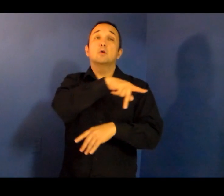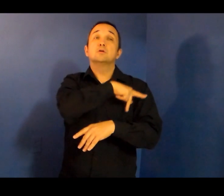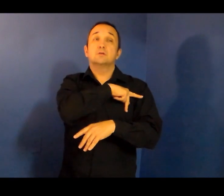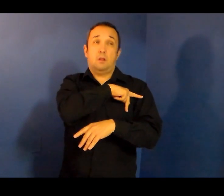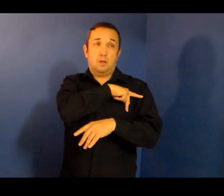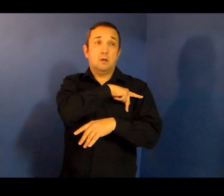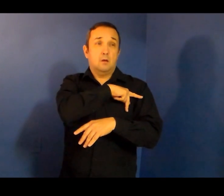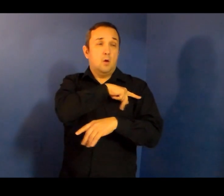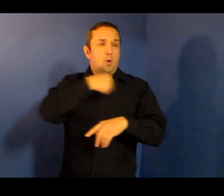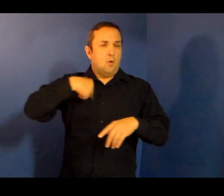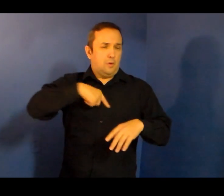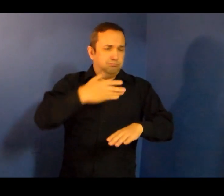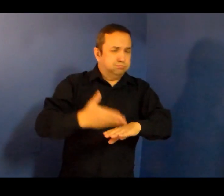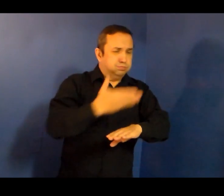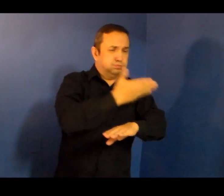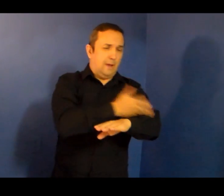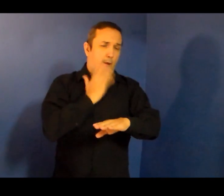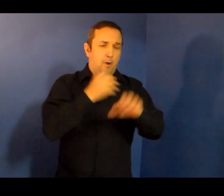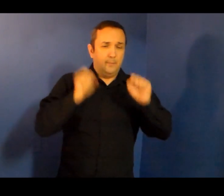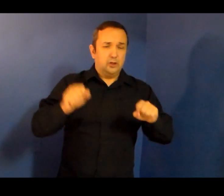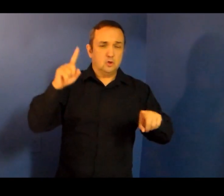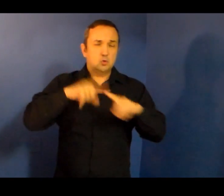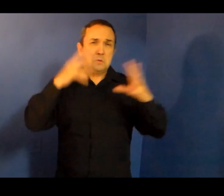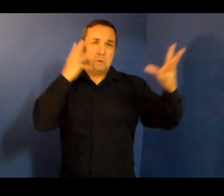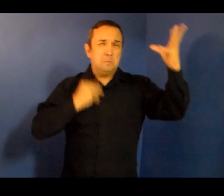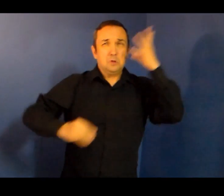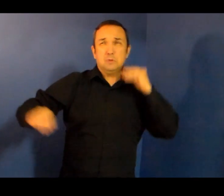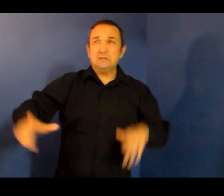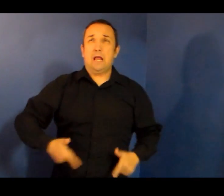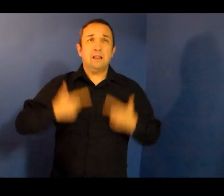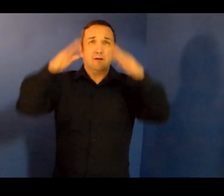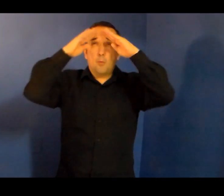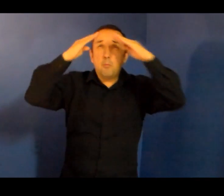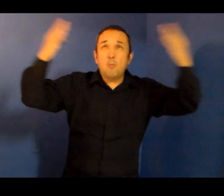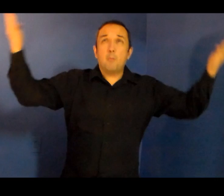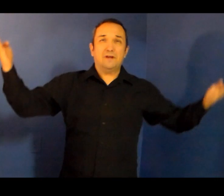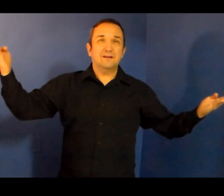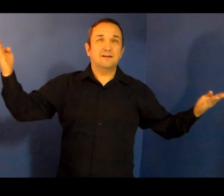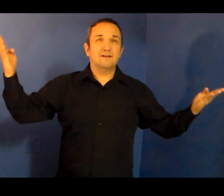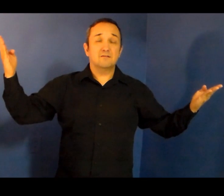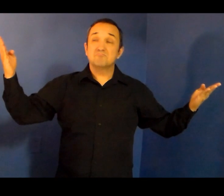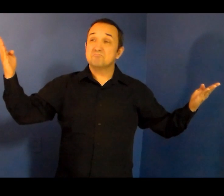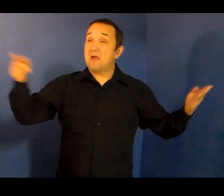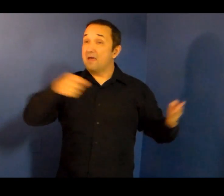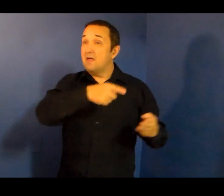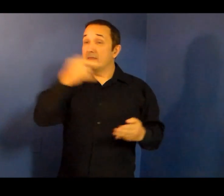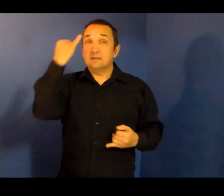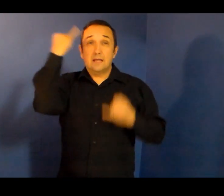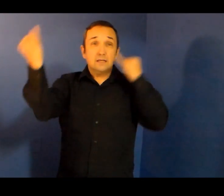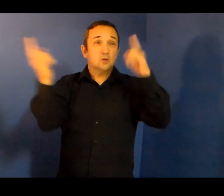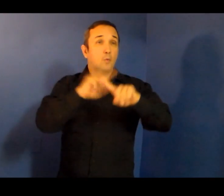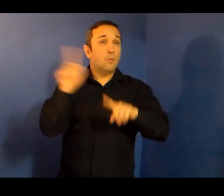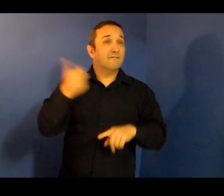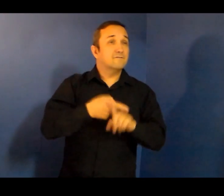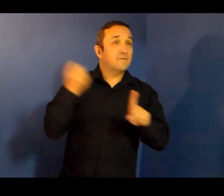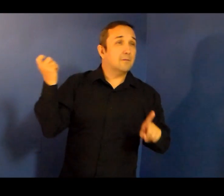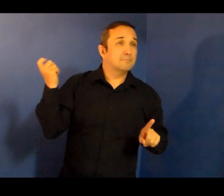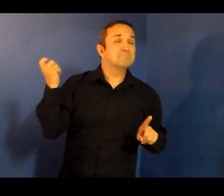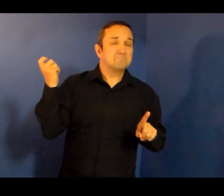enhance our ability to more fully experience our lives. These ideas come from many rich sources. However,